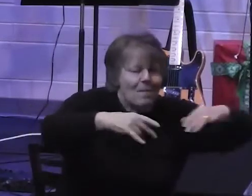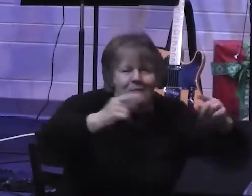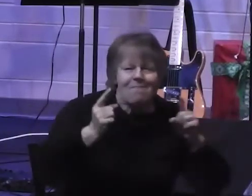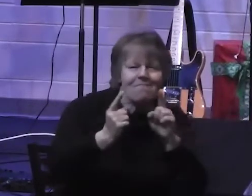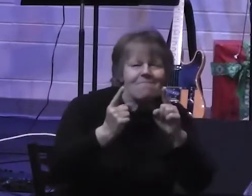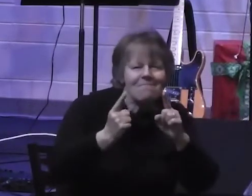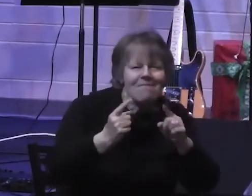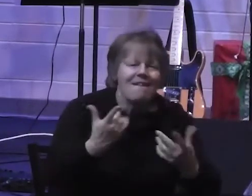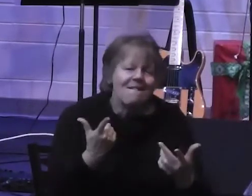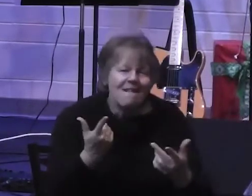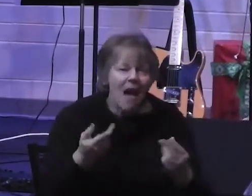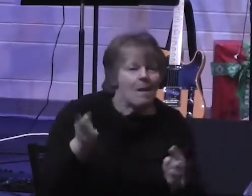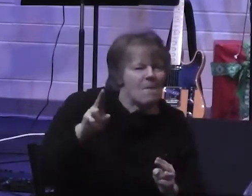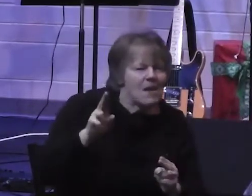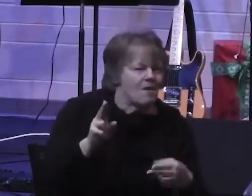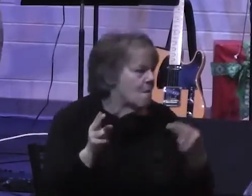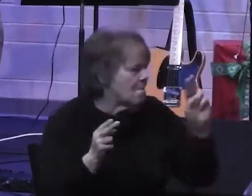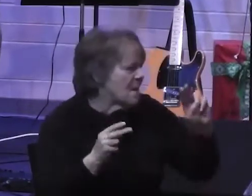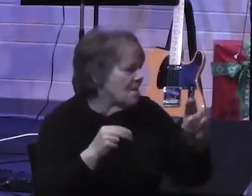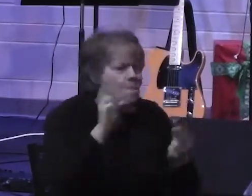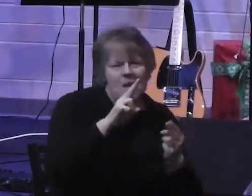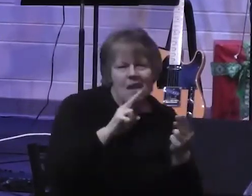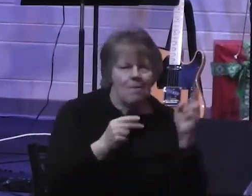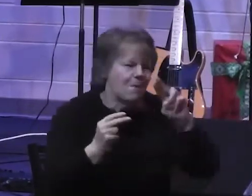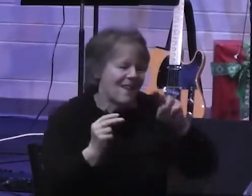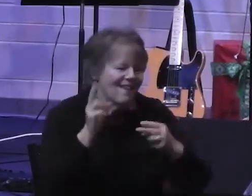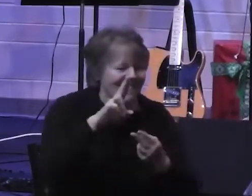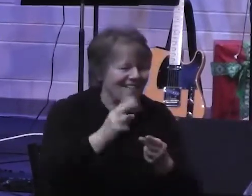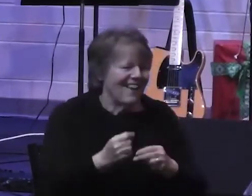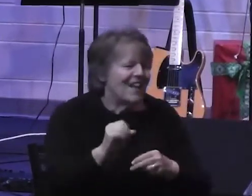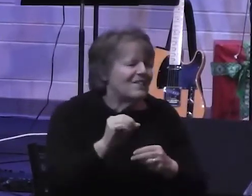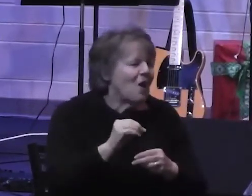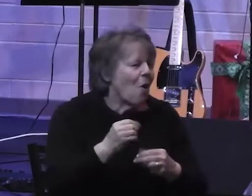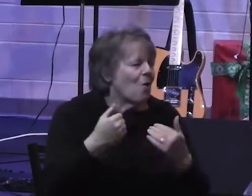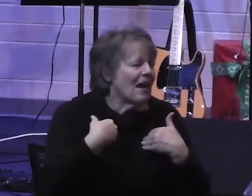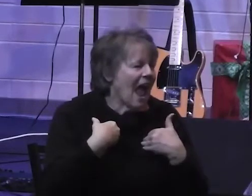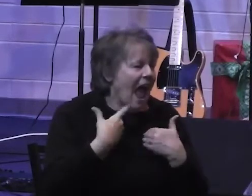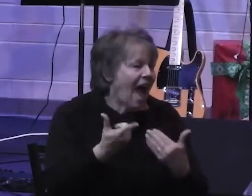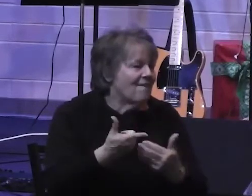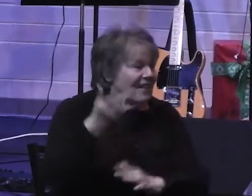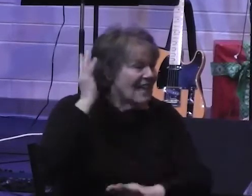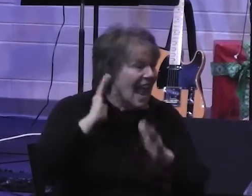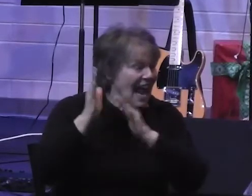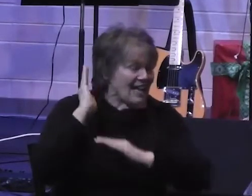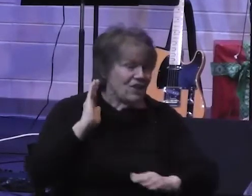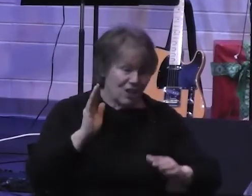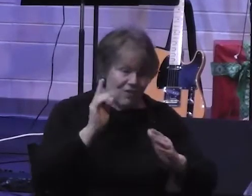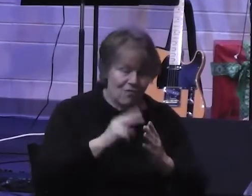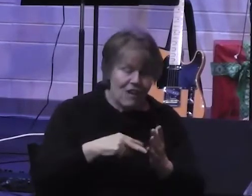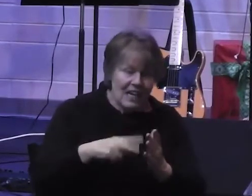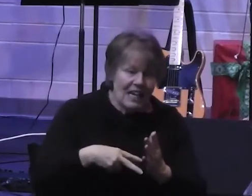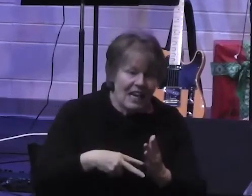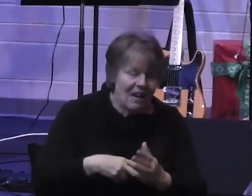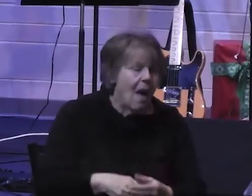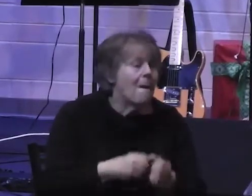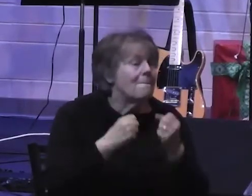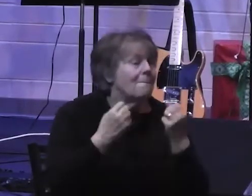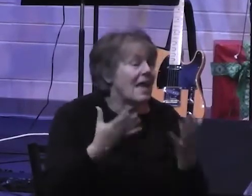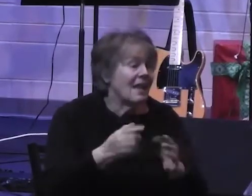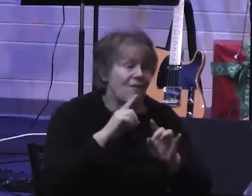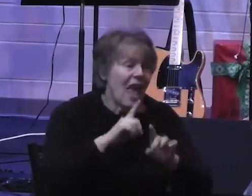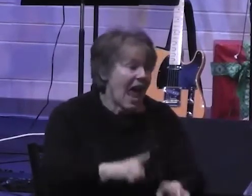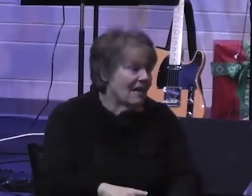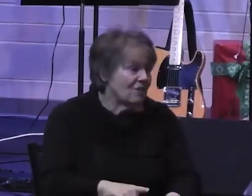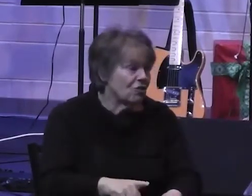maybe a little different, but I don't know. And so we have in ancient literature a lot of the